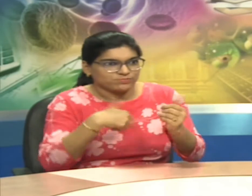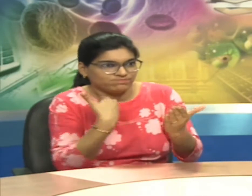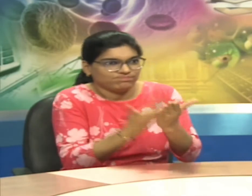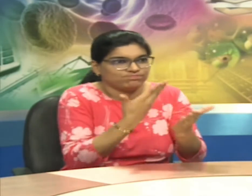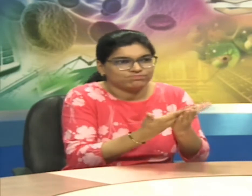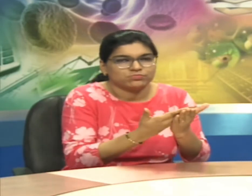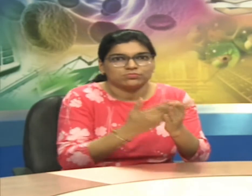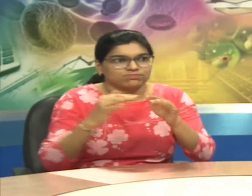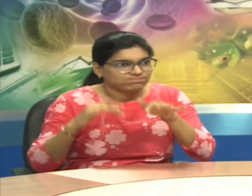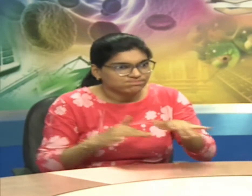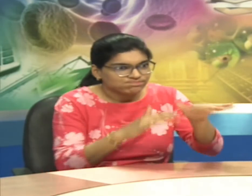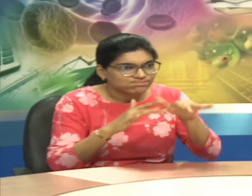state.